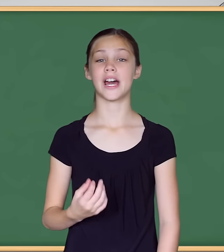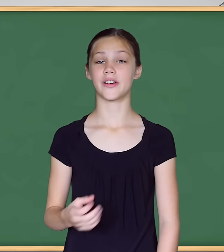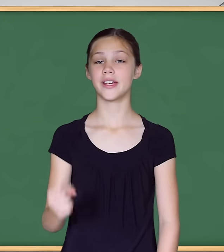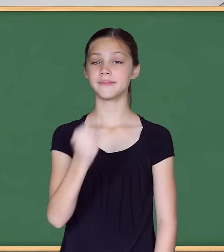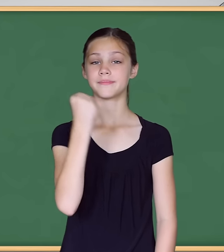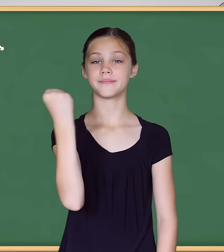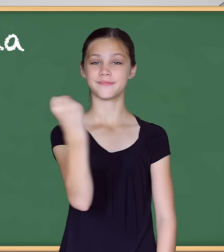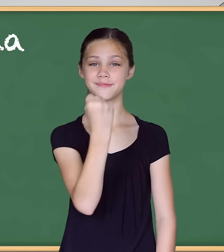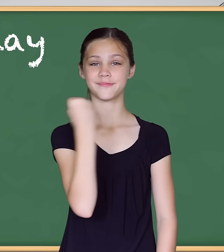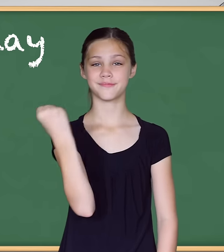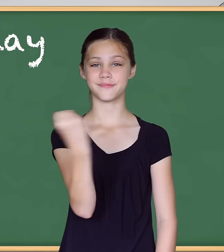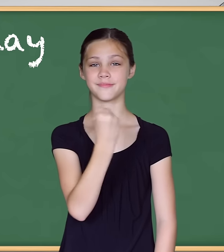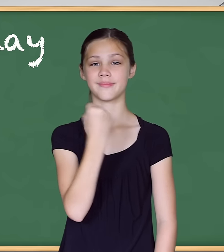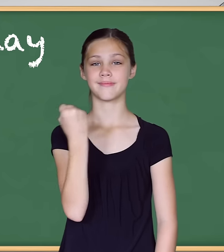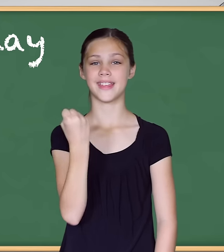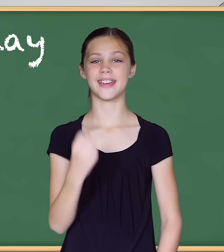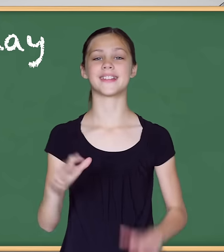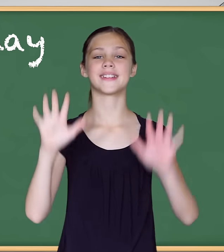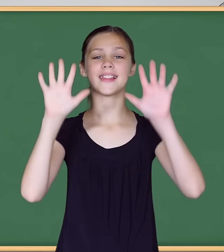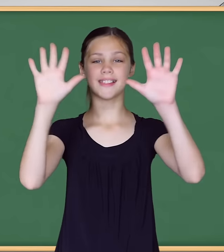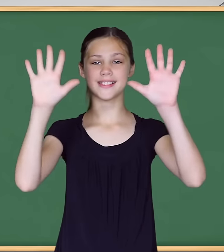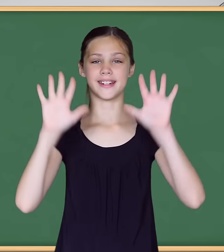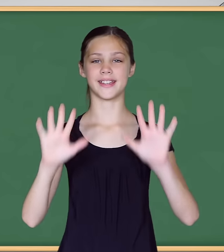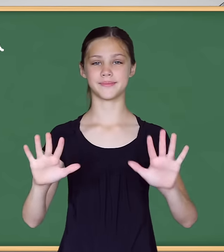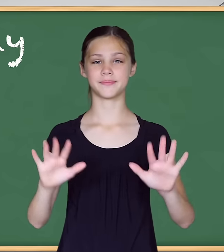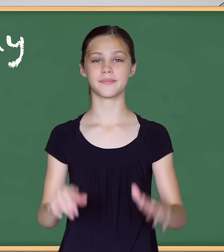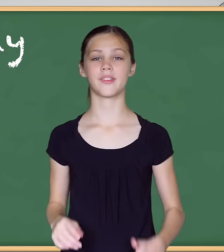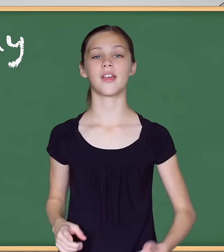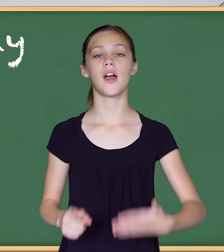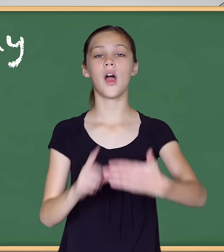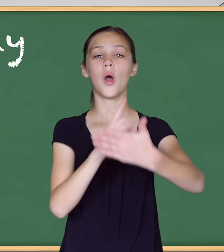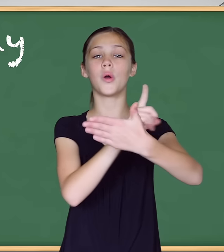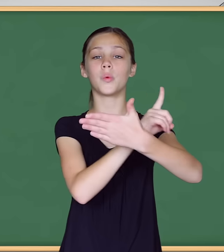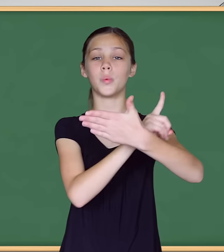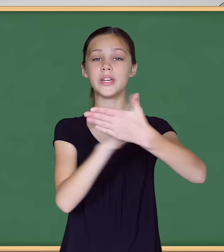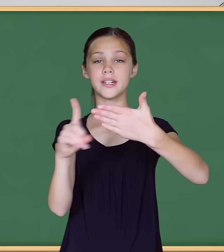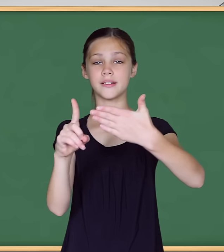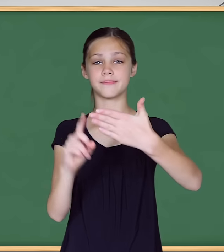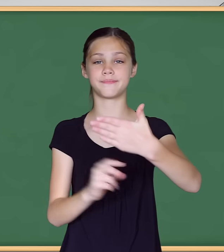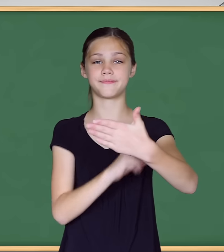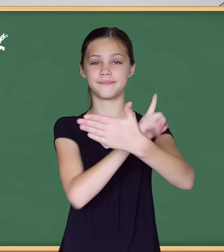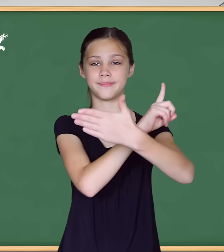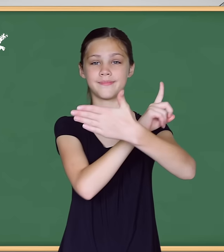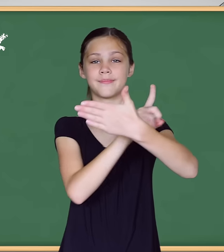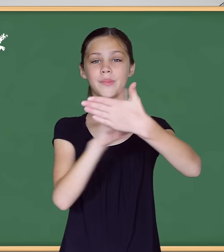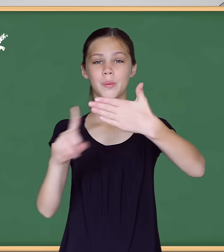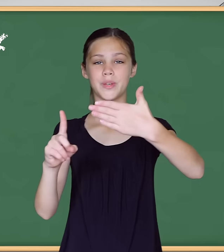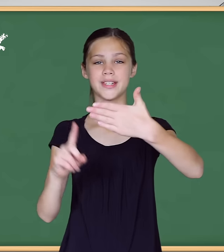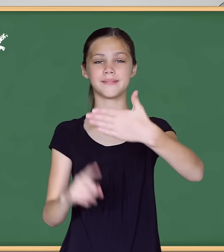Saturday, and Sunday. Week, week,